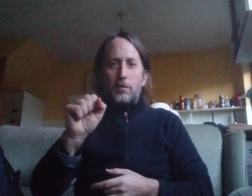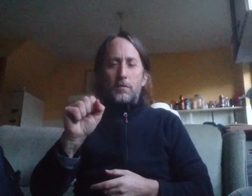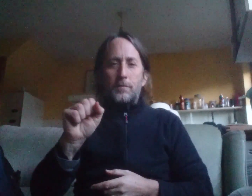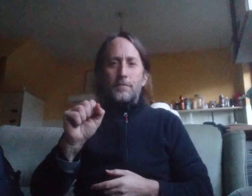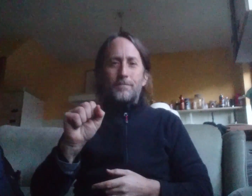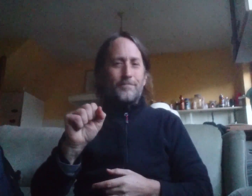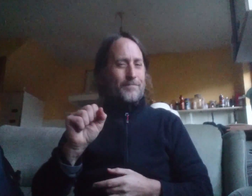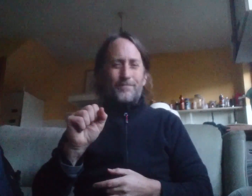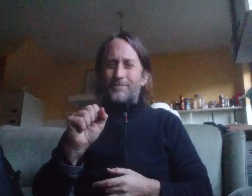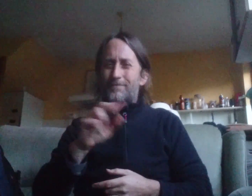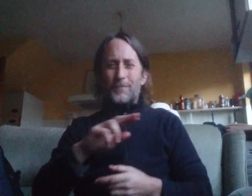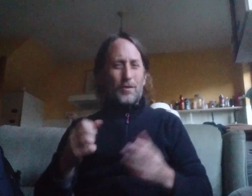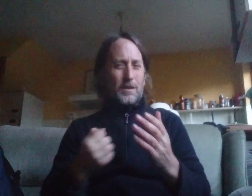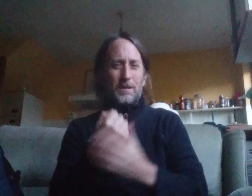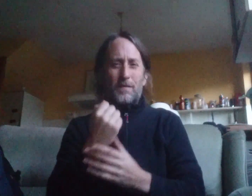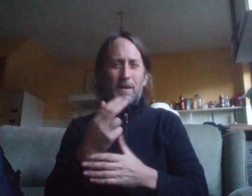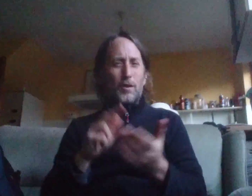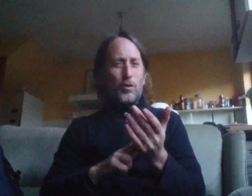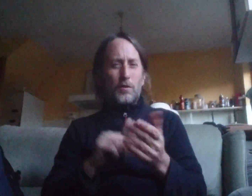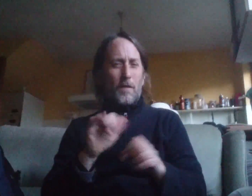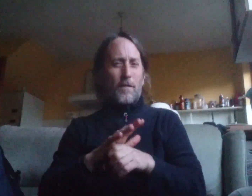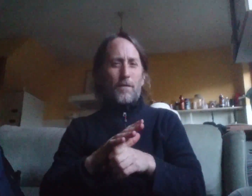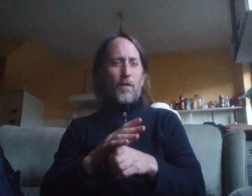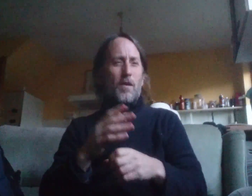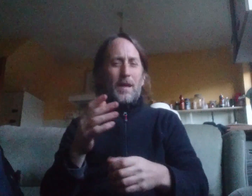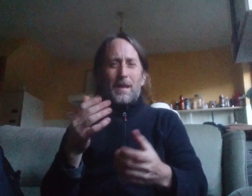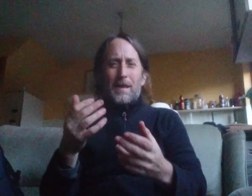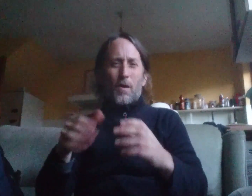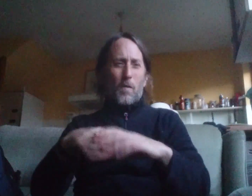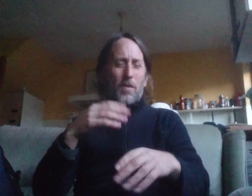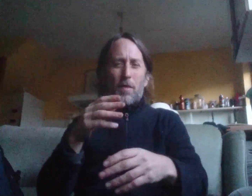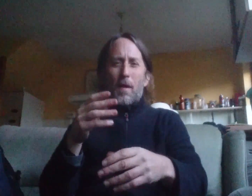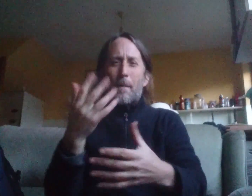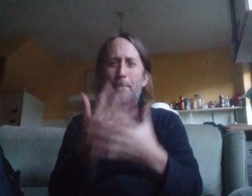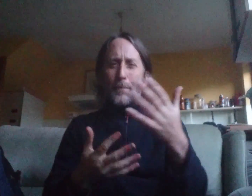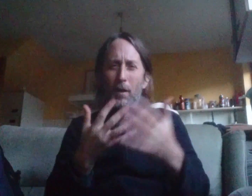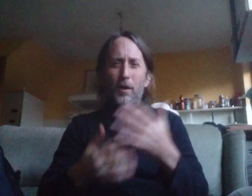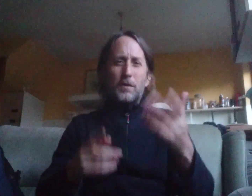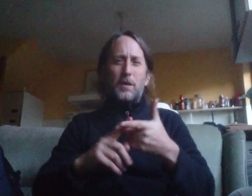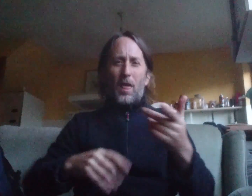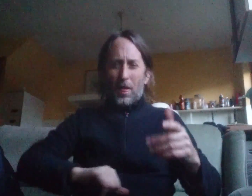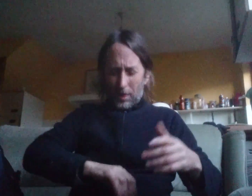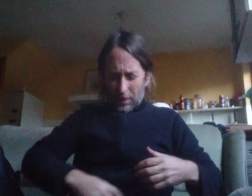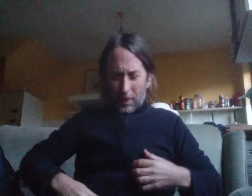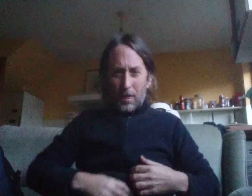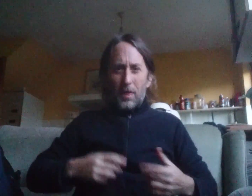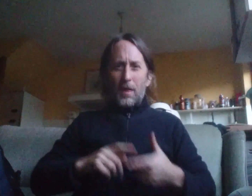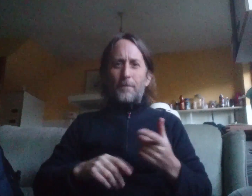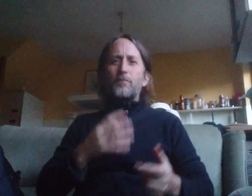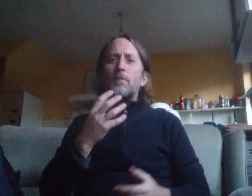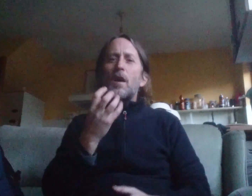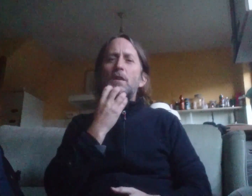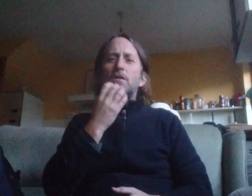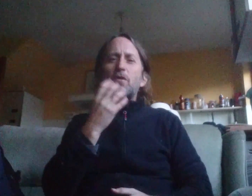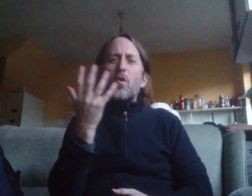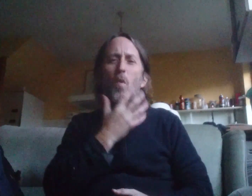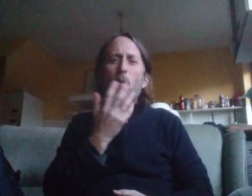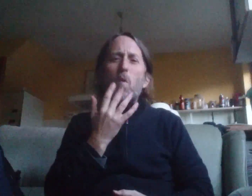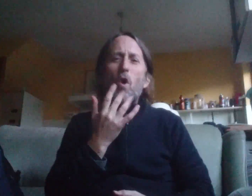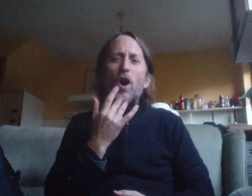Outdoorsmen exposed the knife to brutal natural elements, blood, guts, salt water, etc., that damaged the